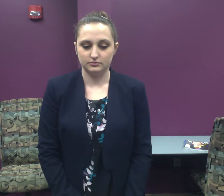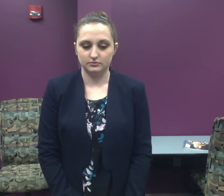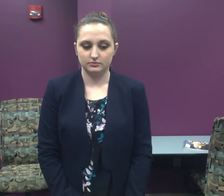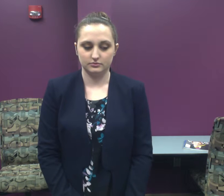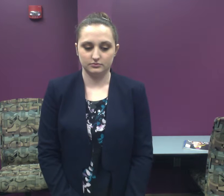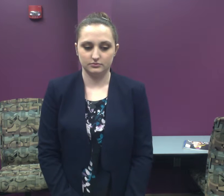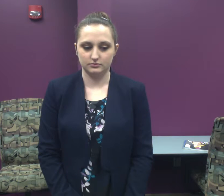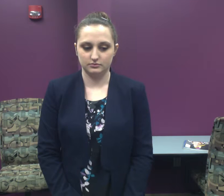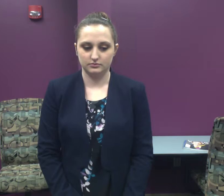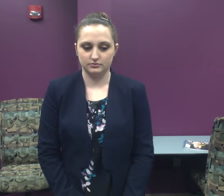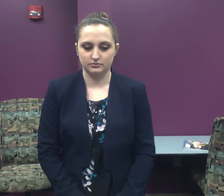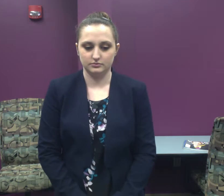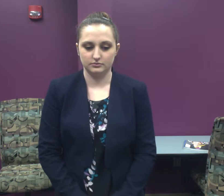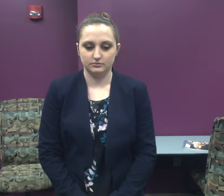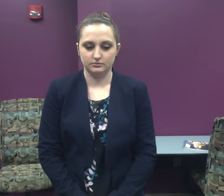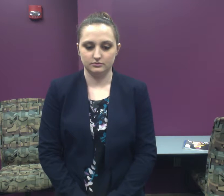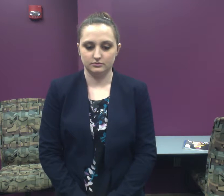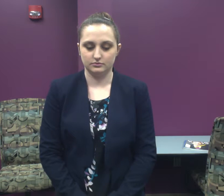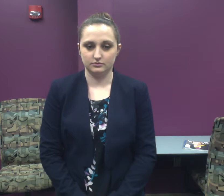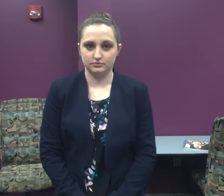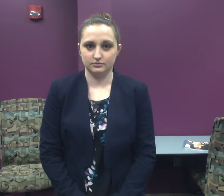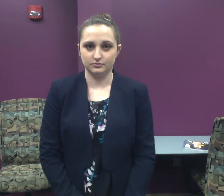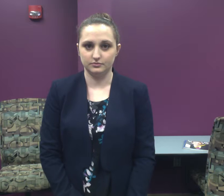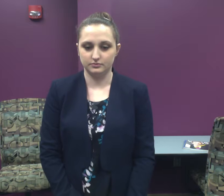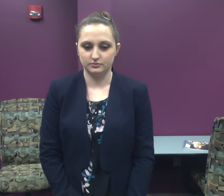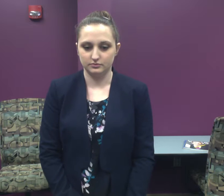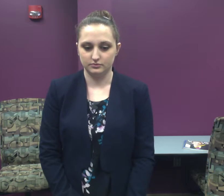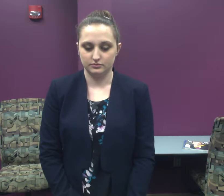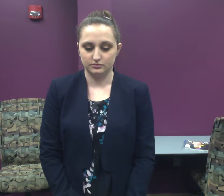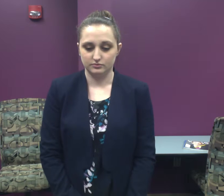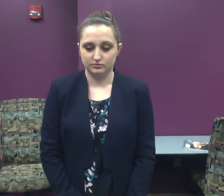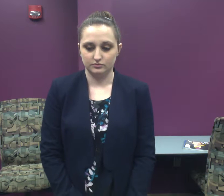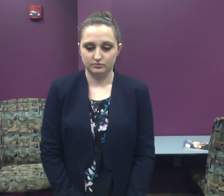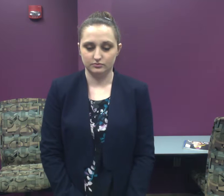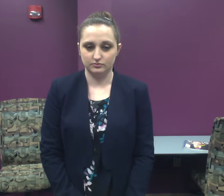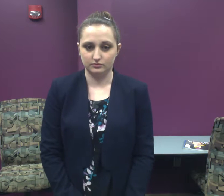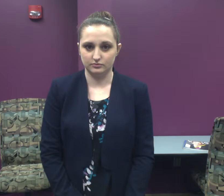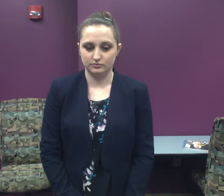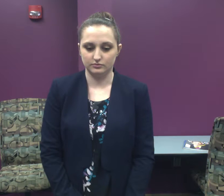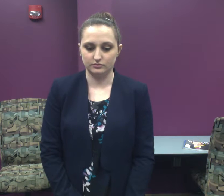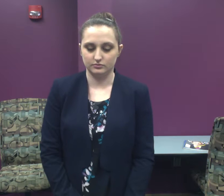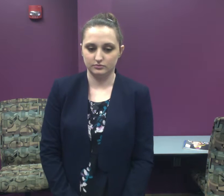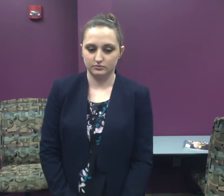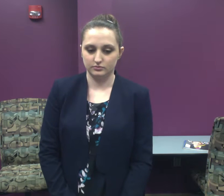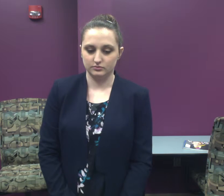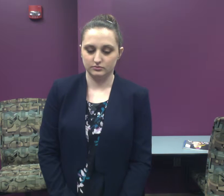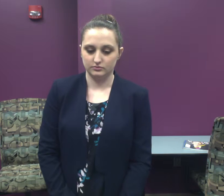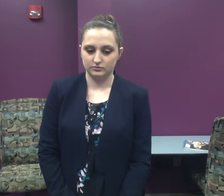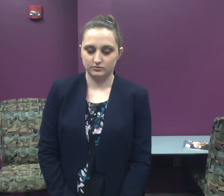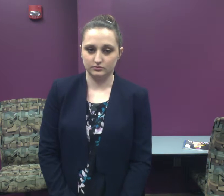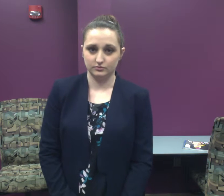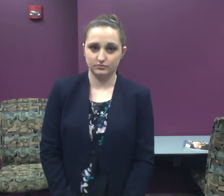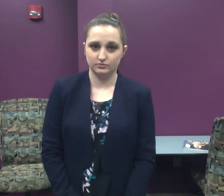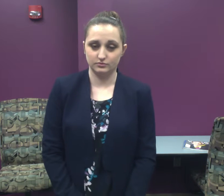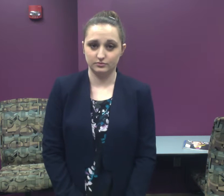Anyway, the end of World War II came. Probably the Soviet Union was, without a doubt, the most